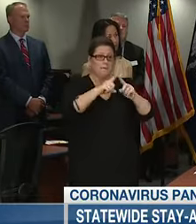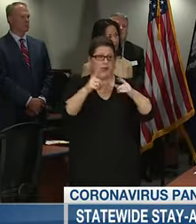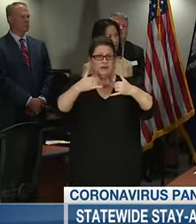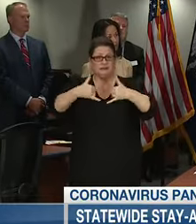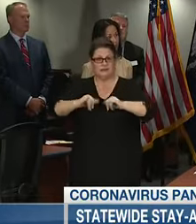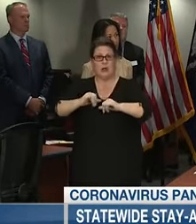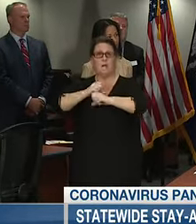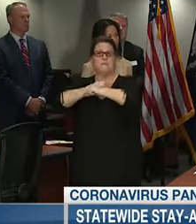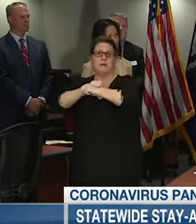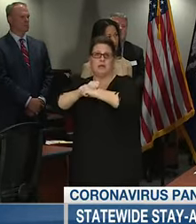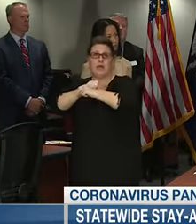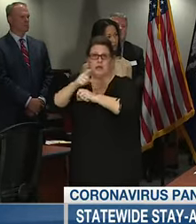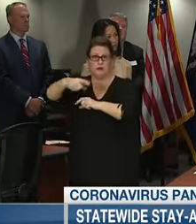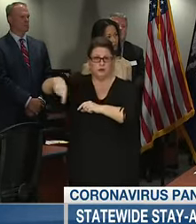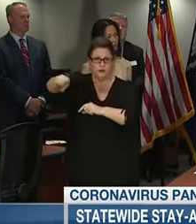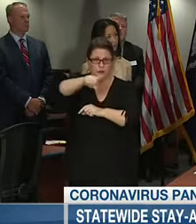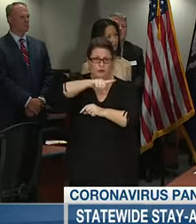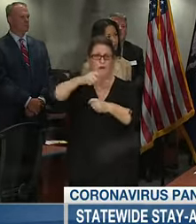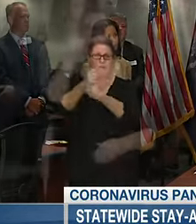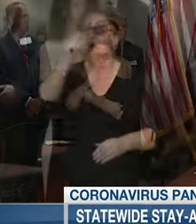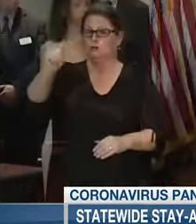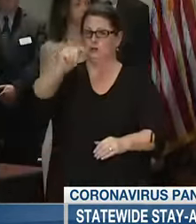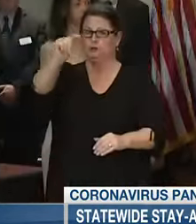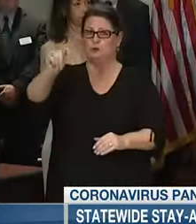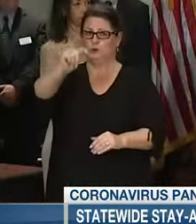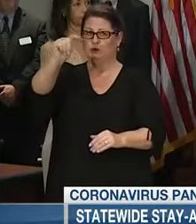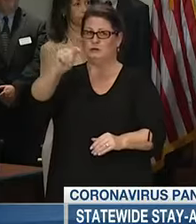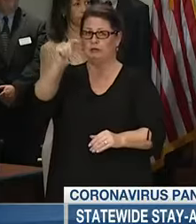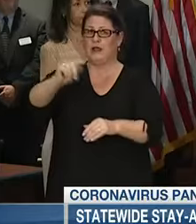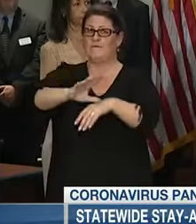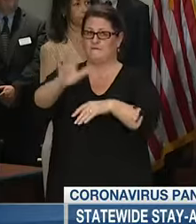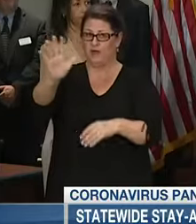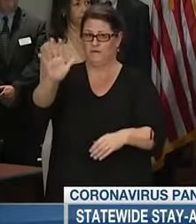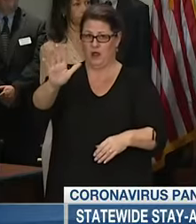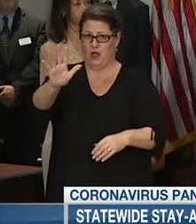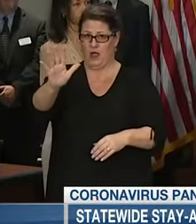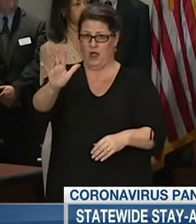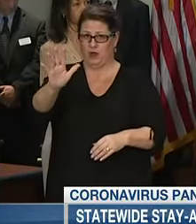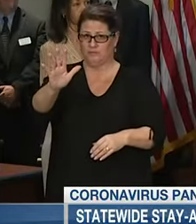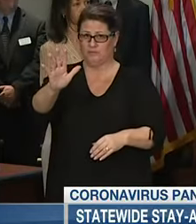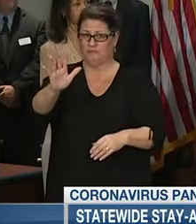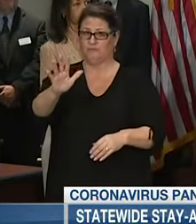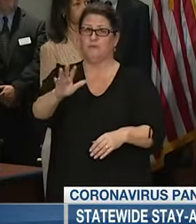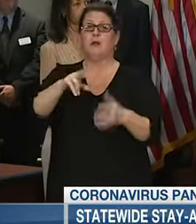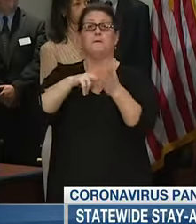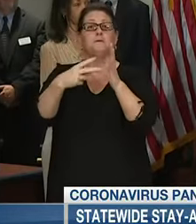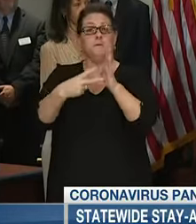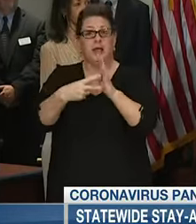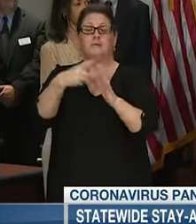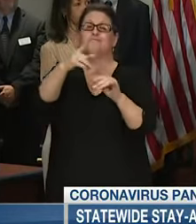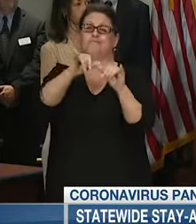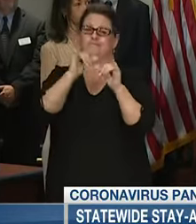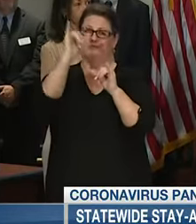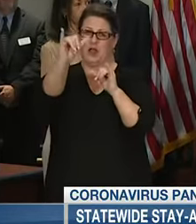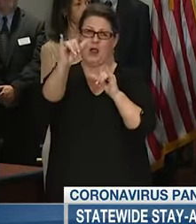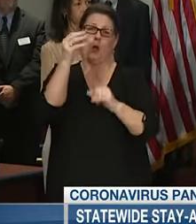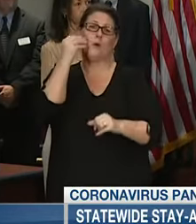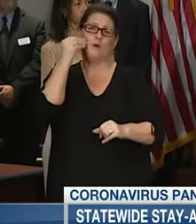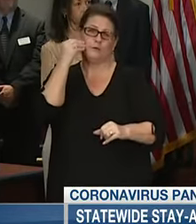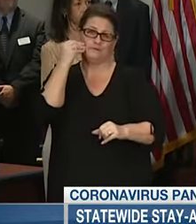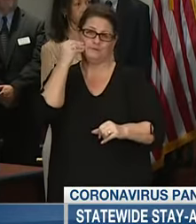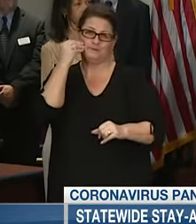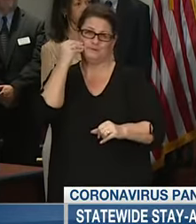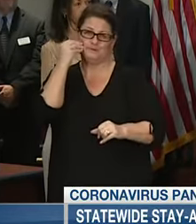family, exercising, or getting essential goods and services. The governor is also asking businesses to limit customers to